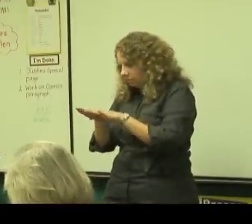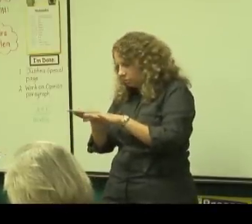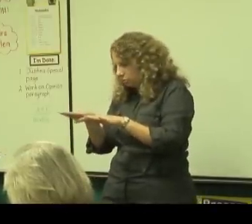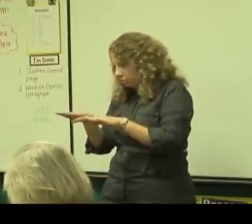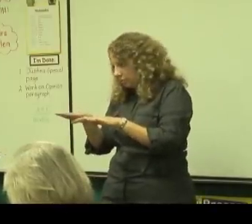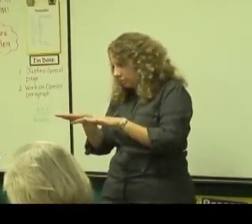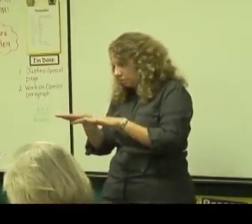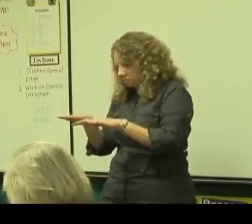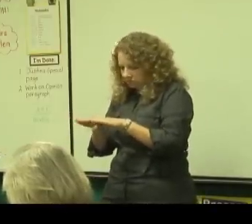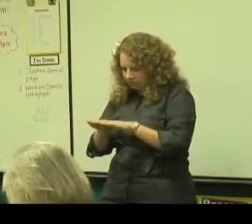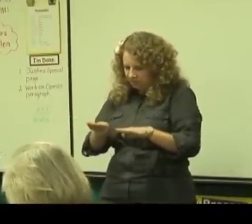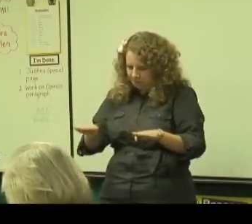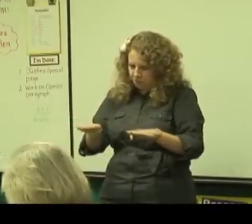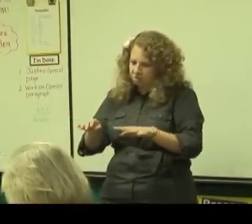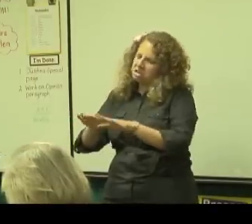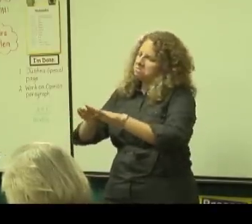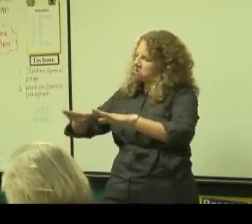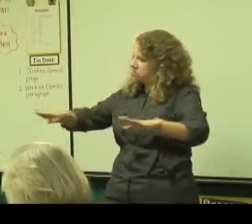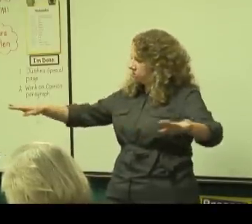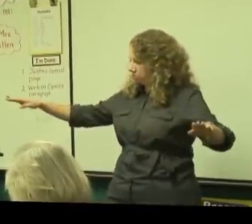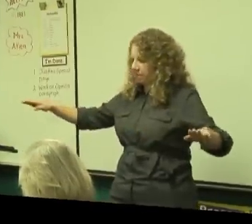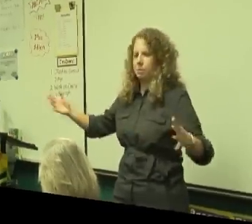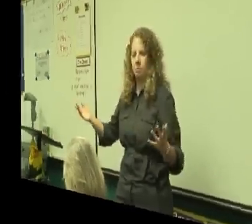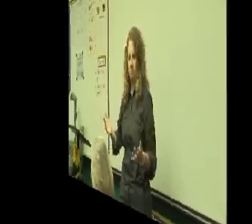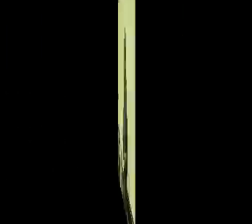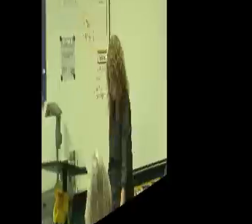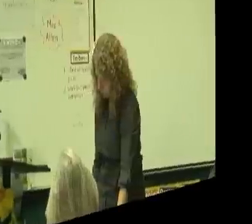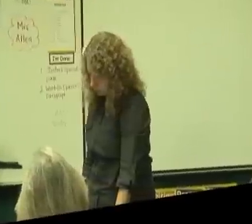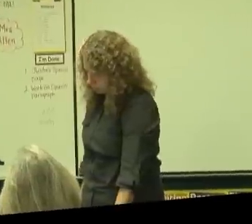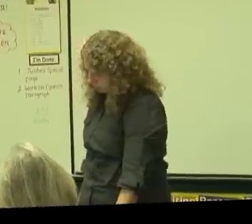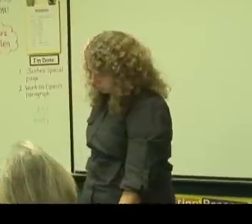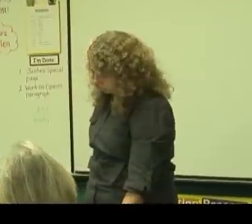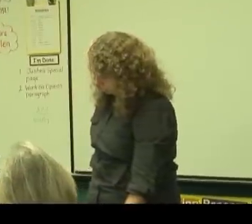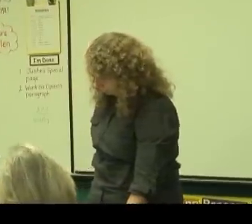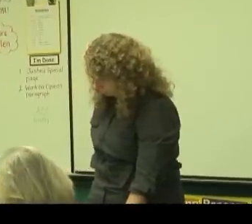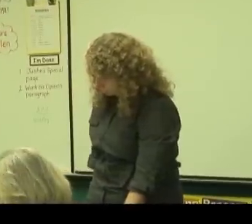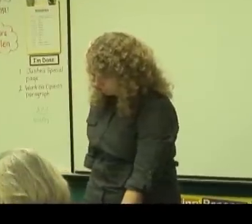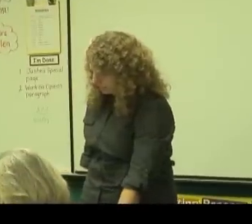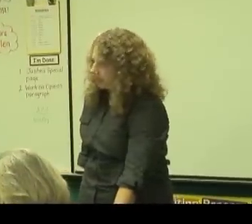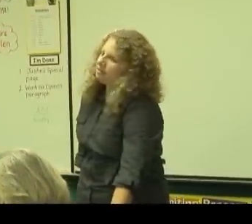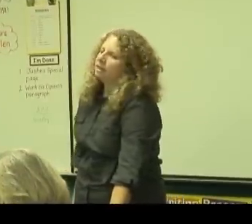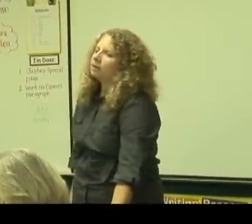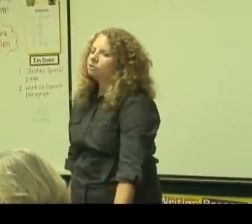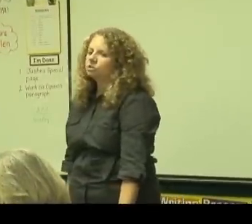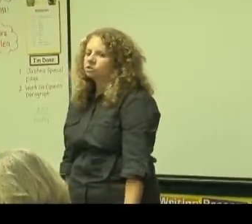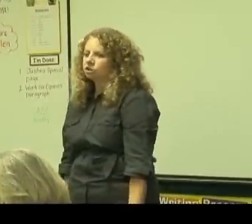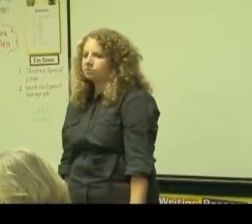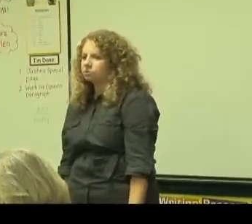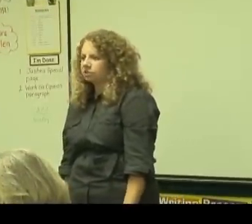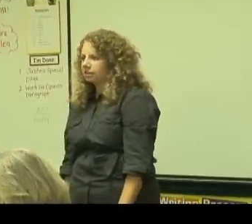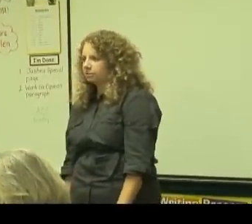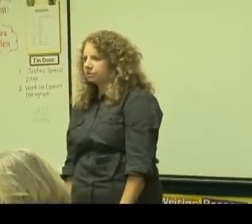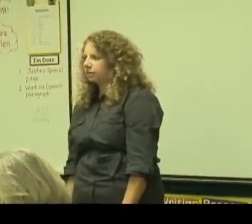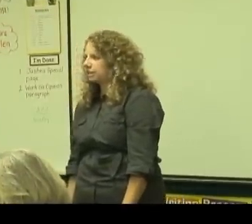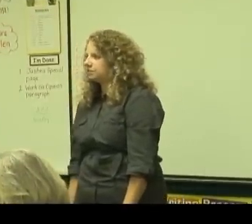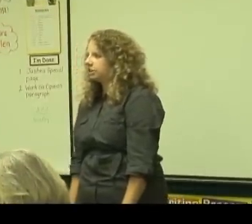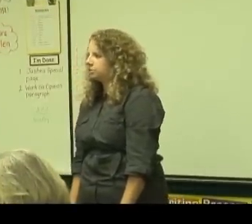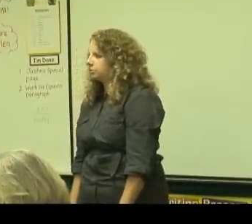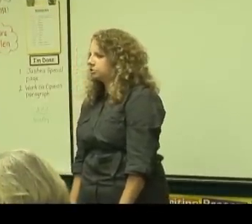little surface of the table. It could be the whole thing. Okay, so let's do number 2, tortilla. How would you describe a tortilla with the classifiers we just